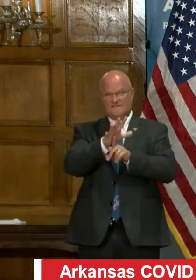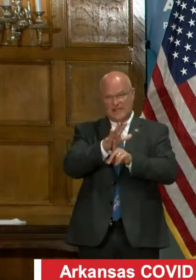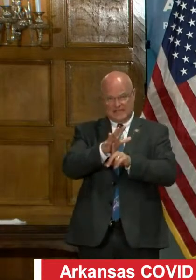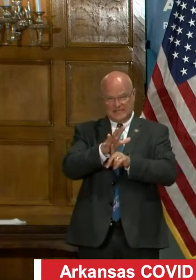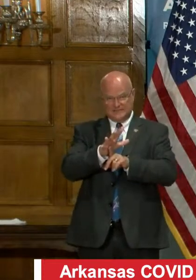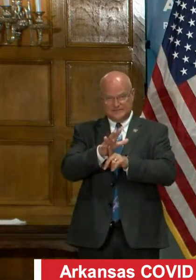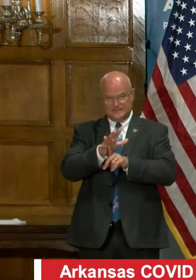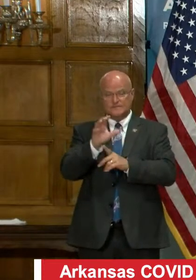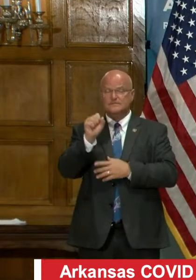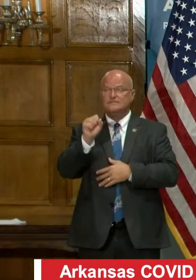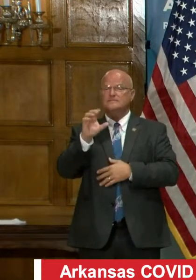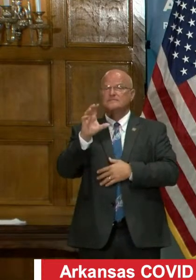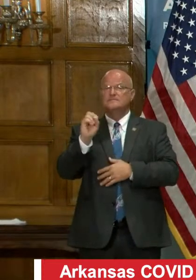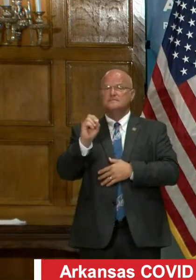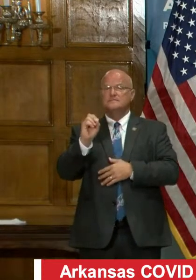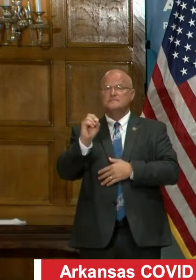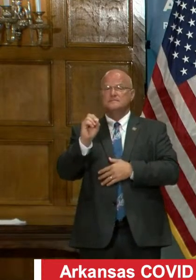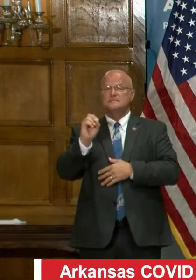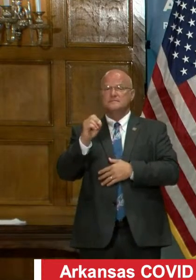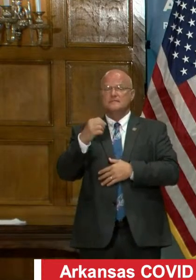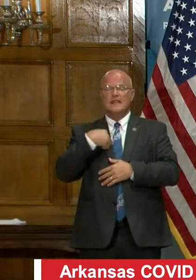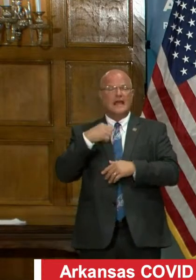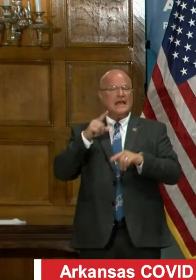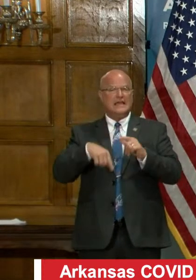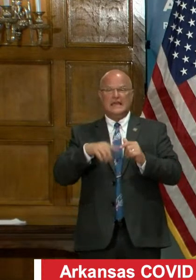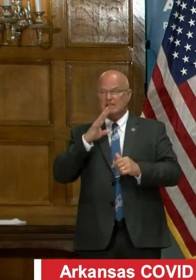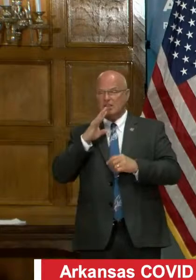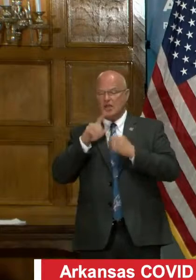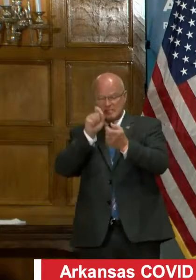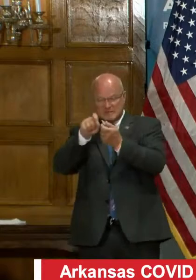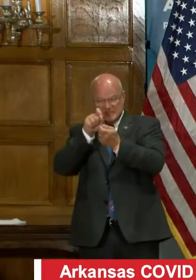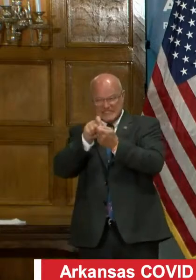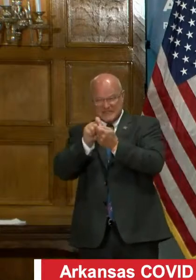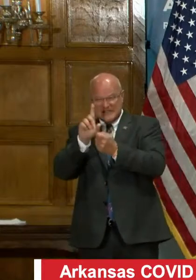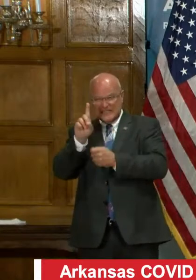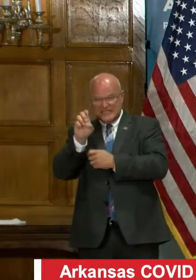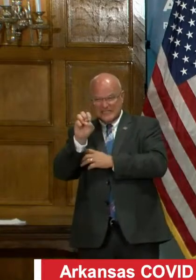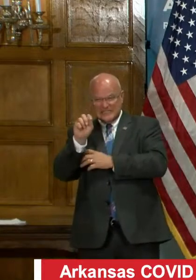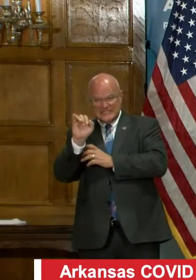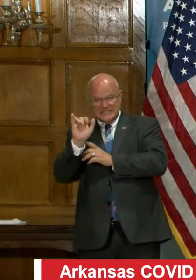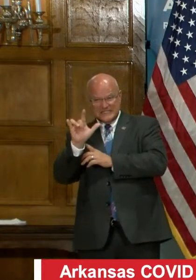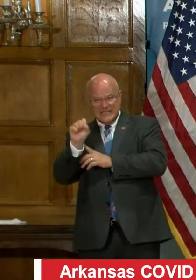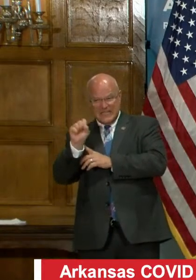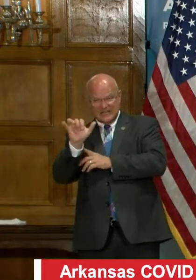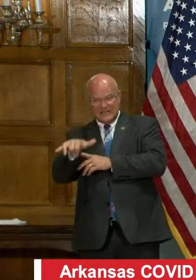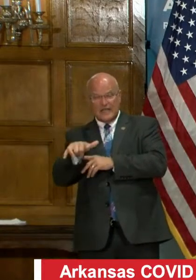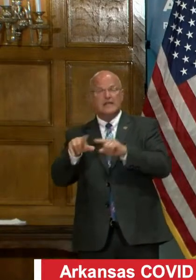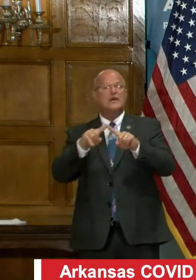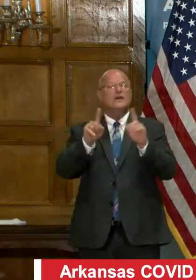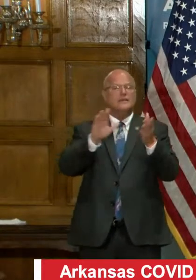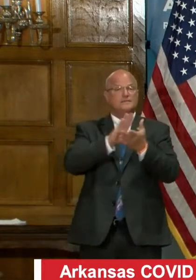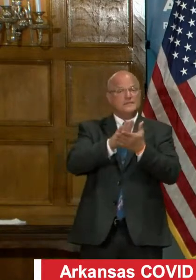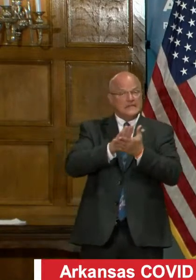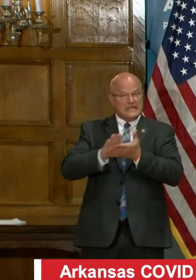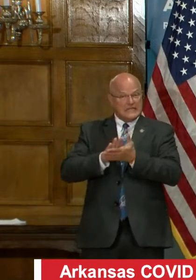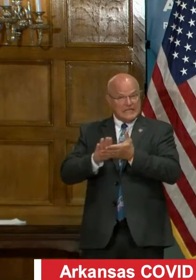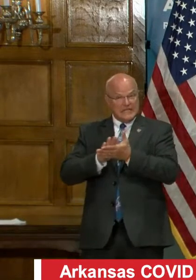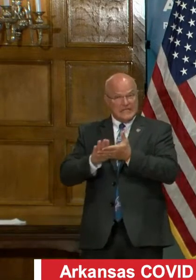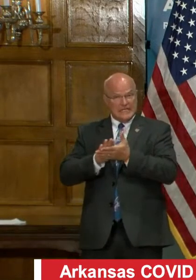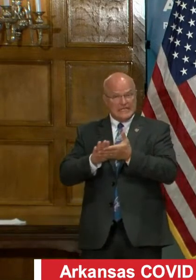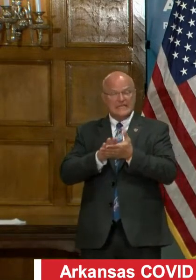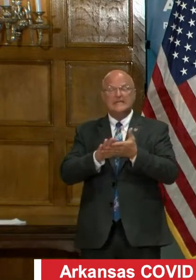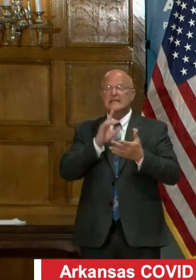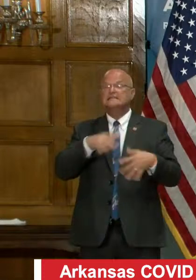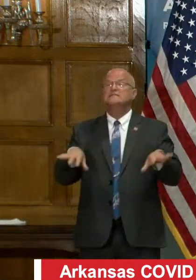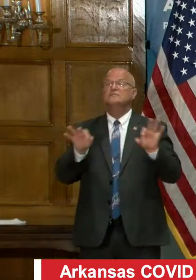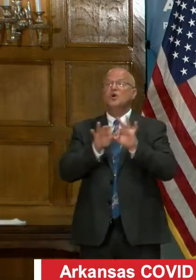infected. So I can't speak to the specific details. In terms of the cleaning,